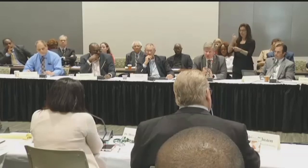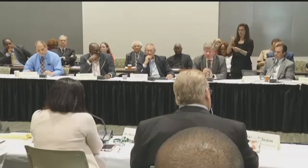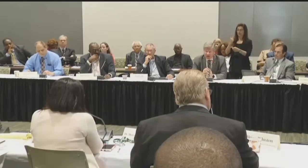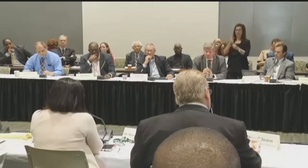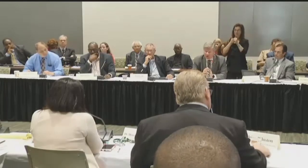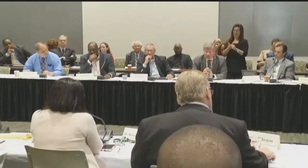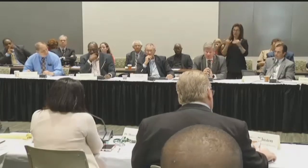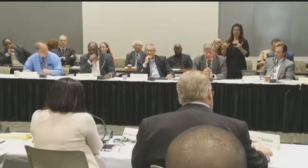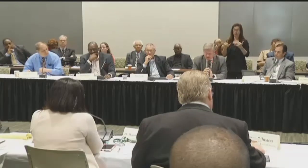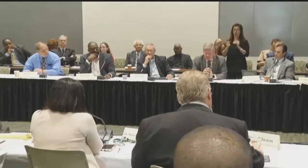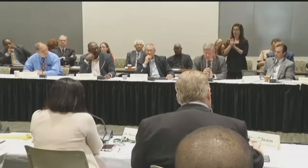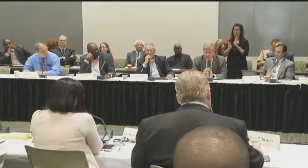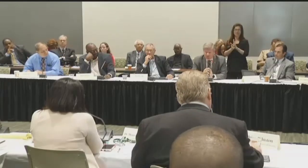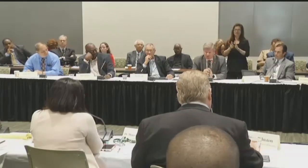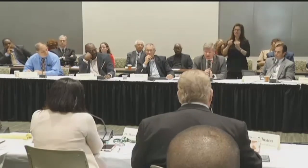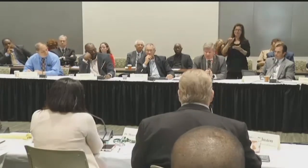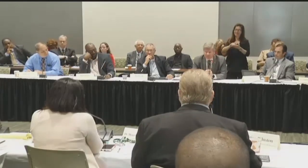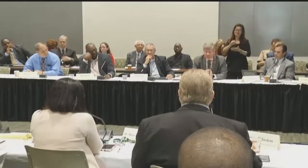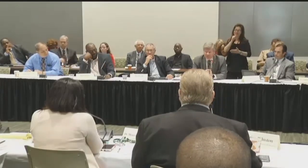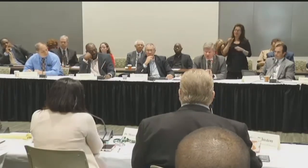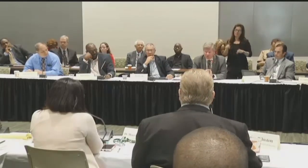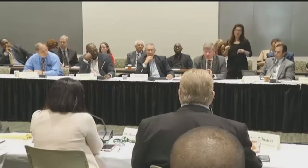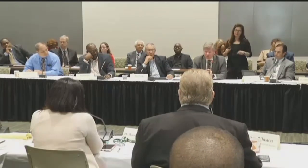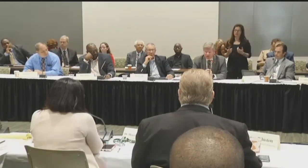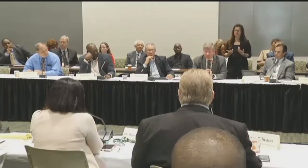legislation, that would not be possible.